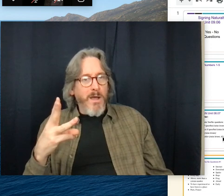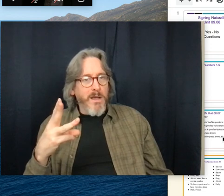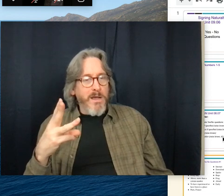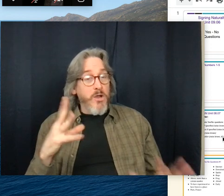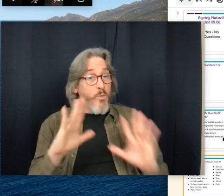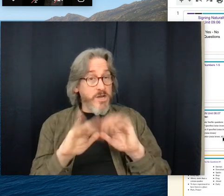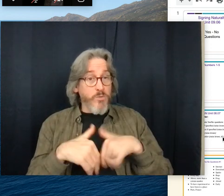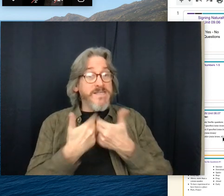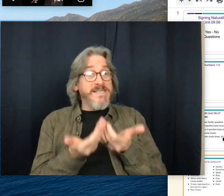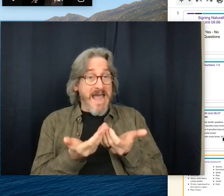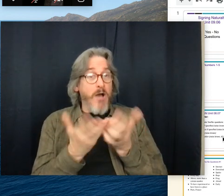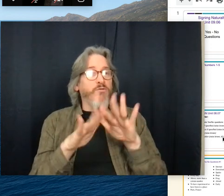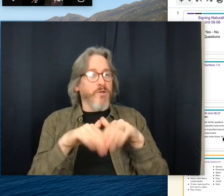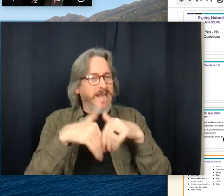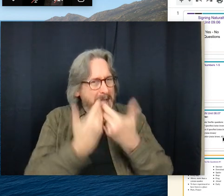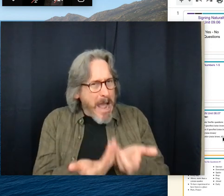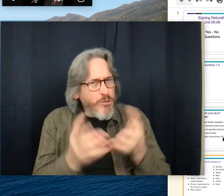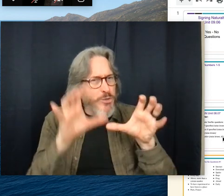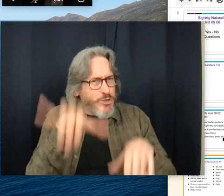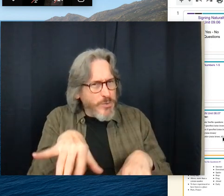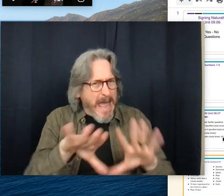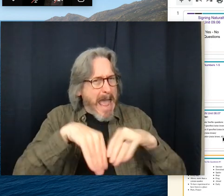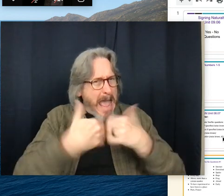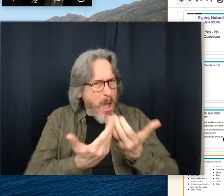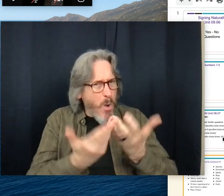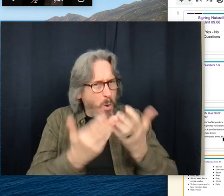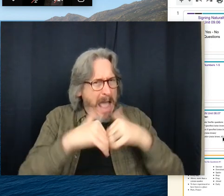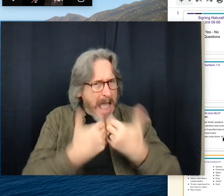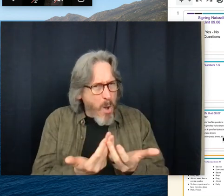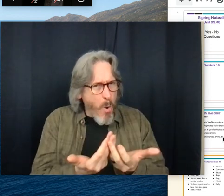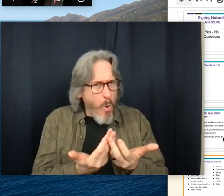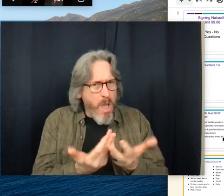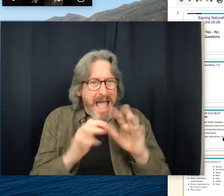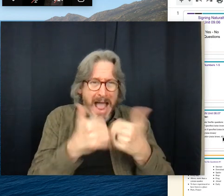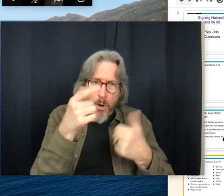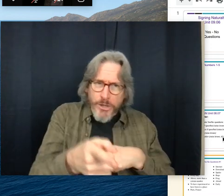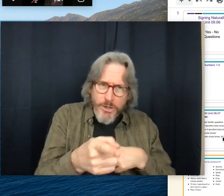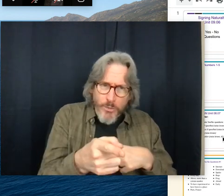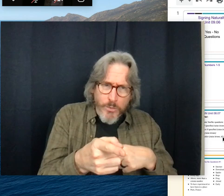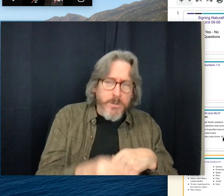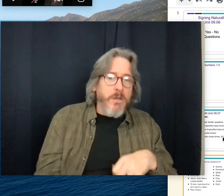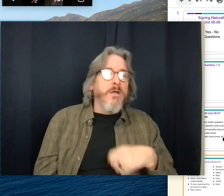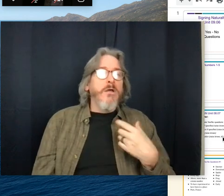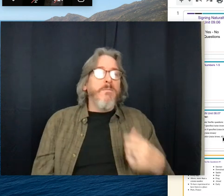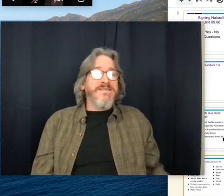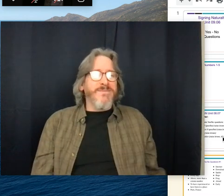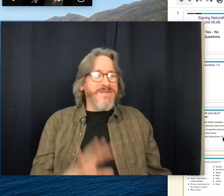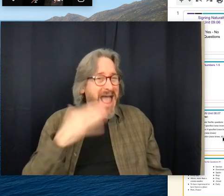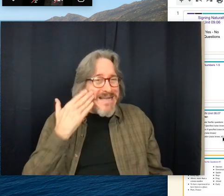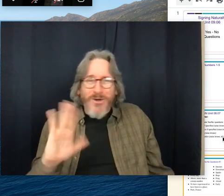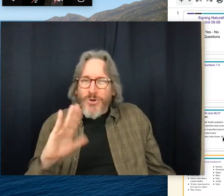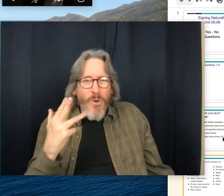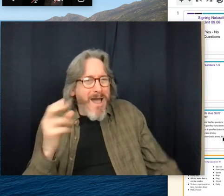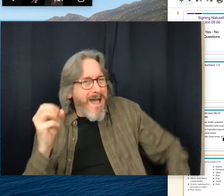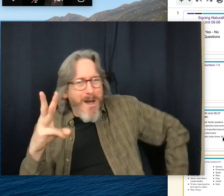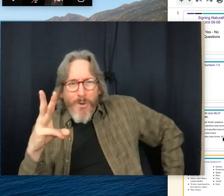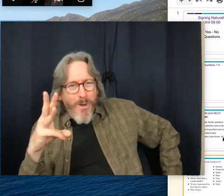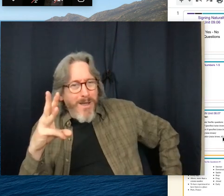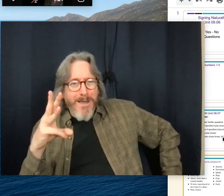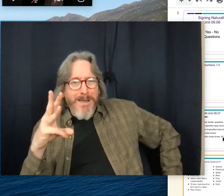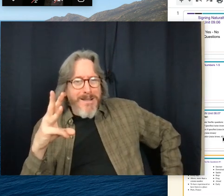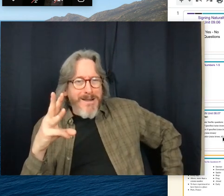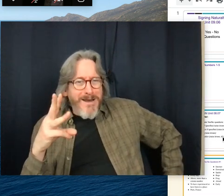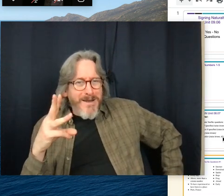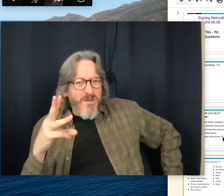how. We know this is how for like, how do you do that? How? How are you? But sometimes I don't know